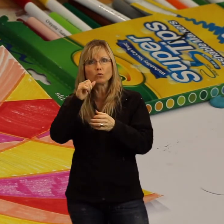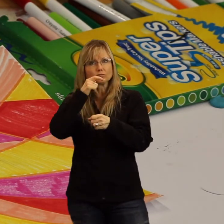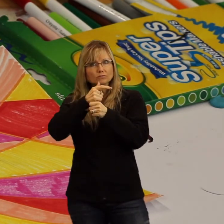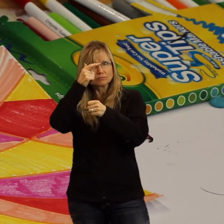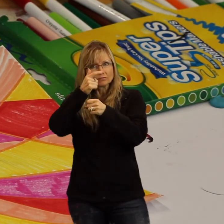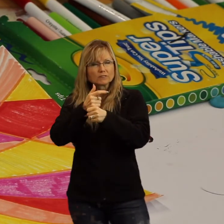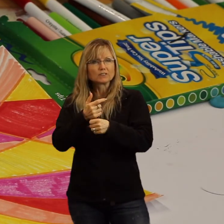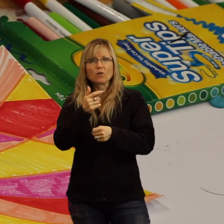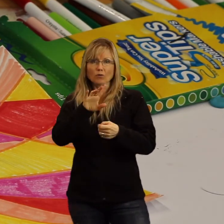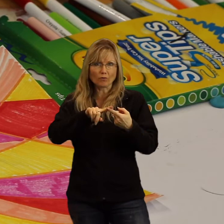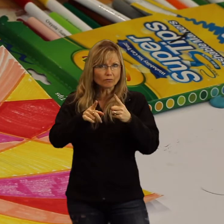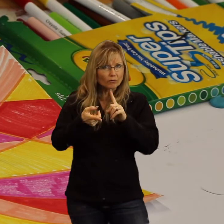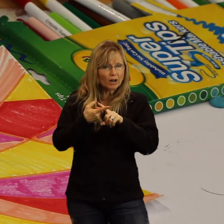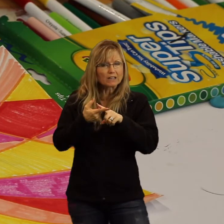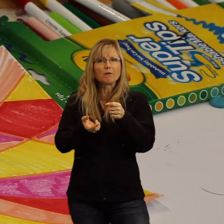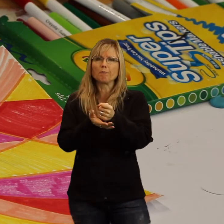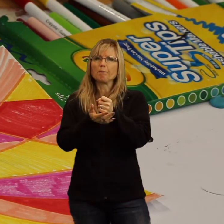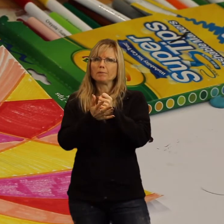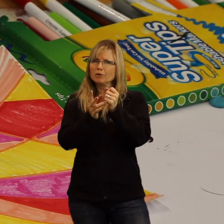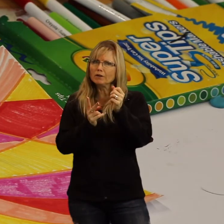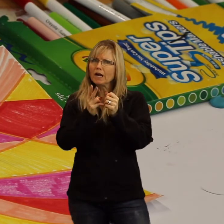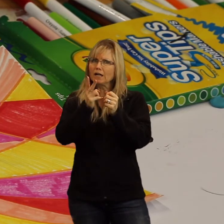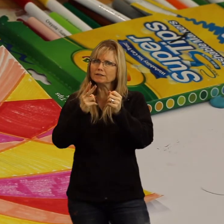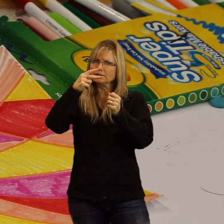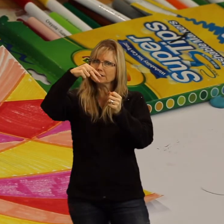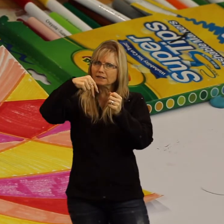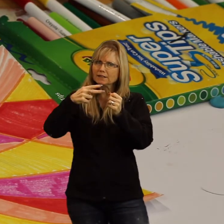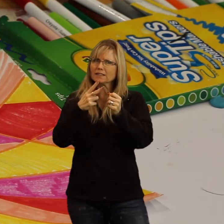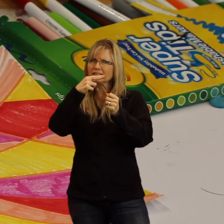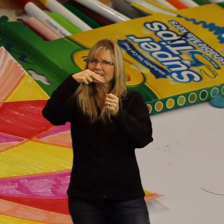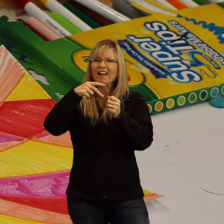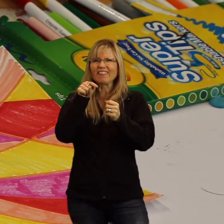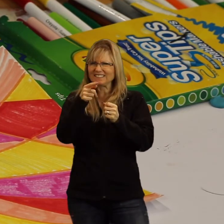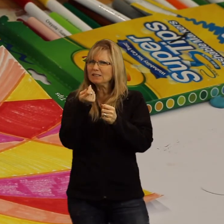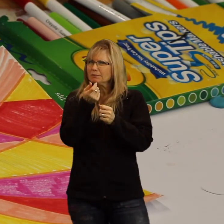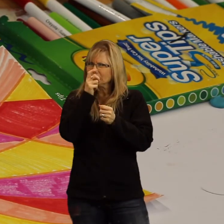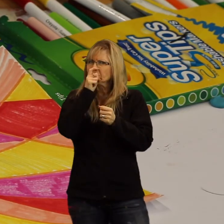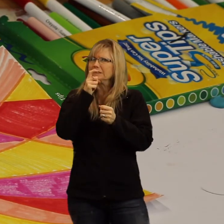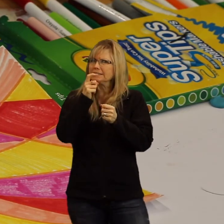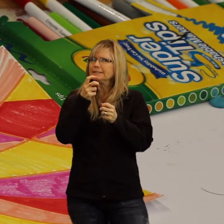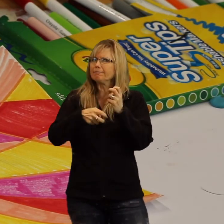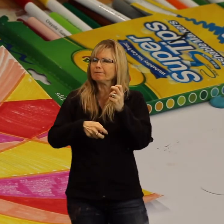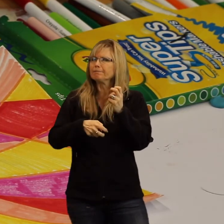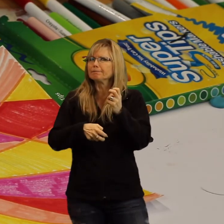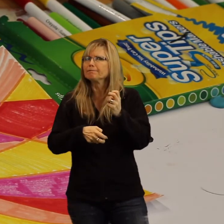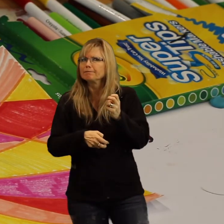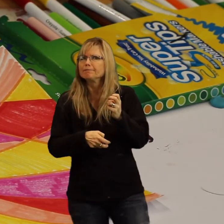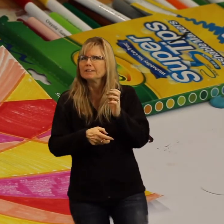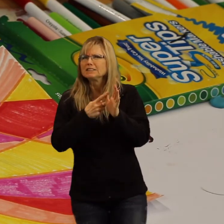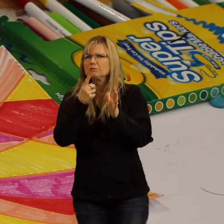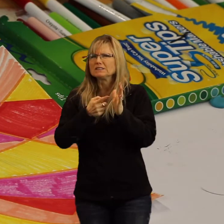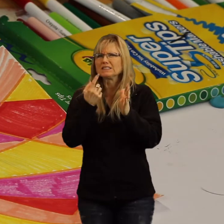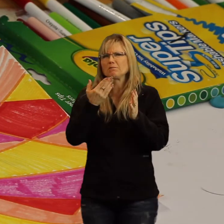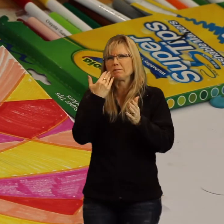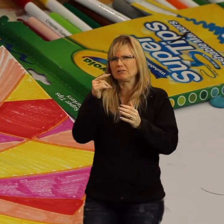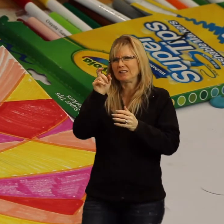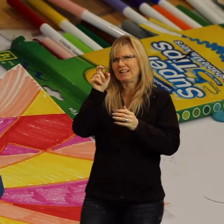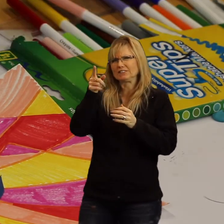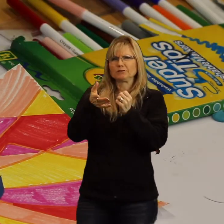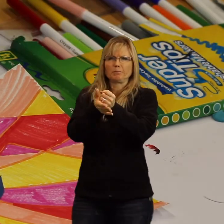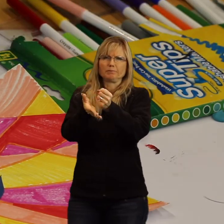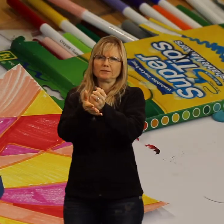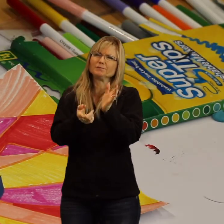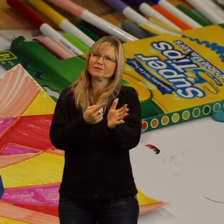sibling or friend to help you. This part's a little tricky and sometimes it's easier just to ask for some